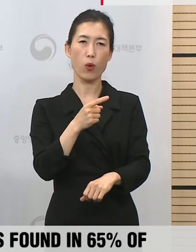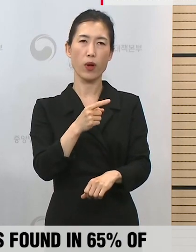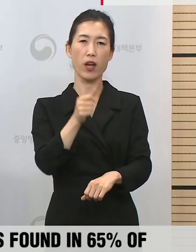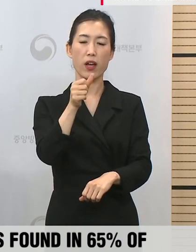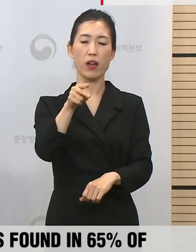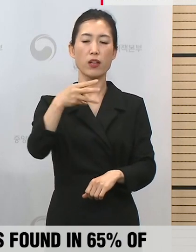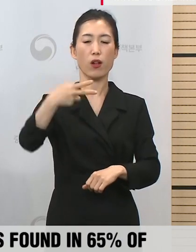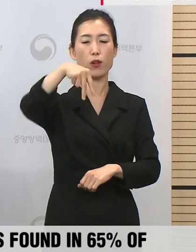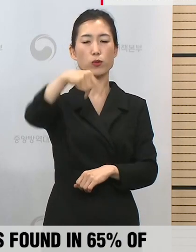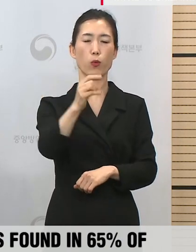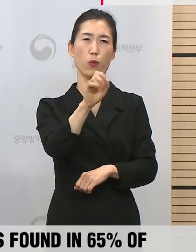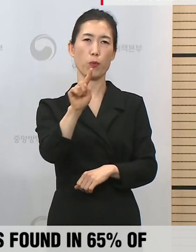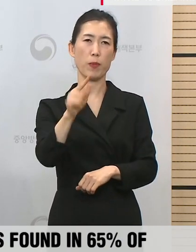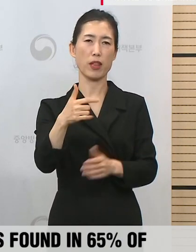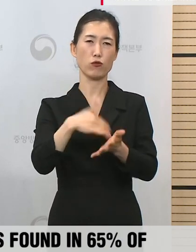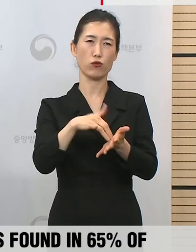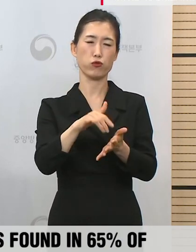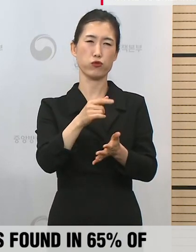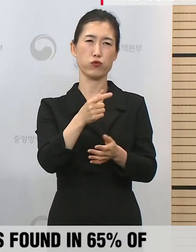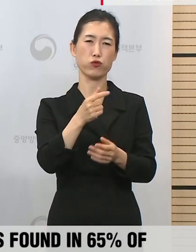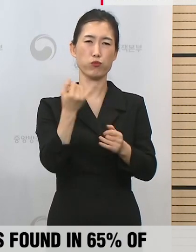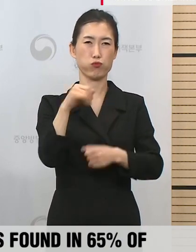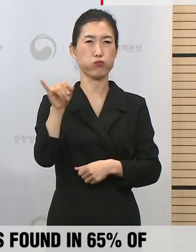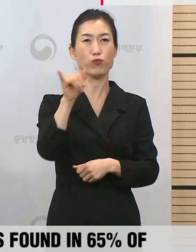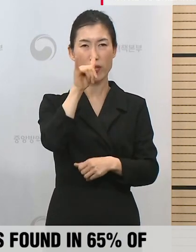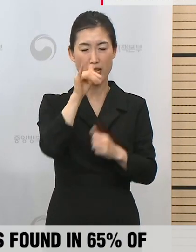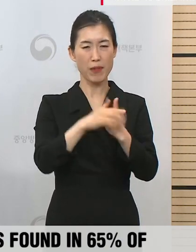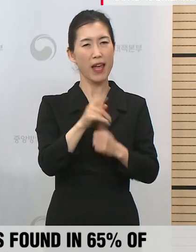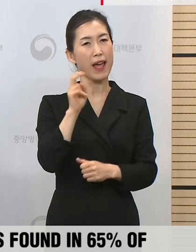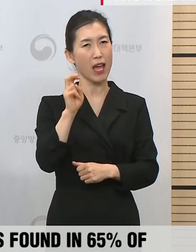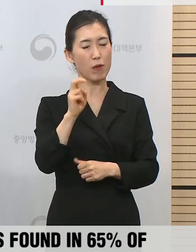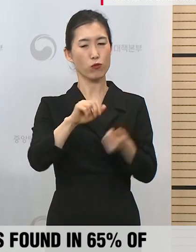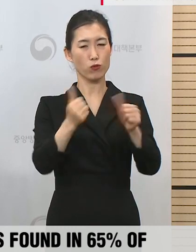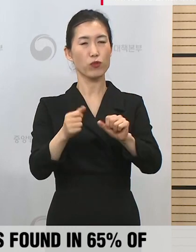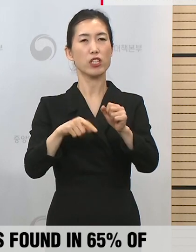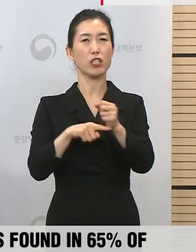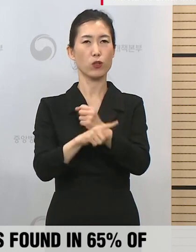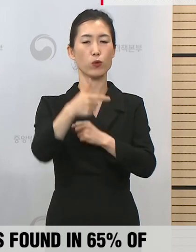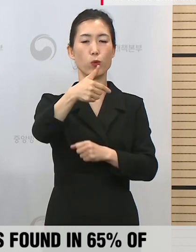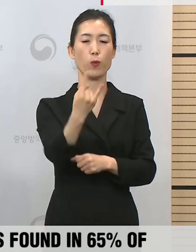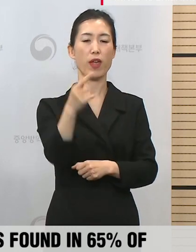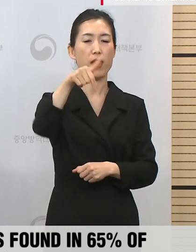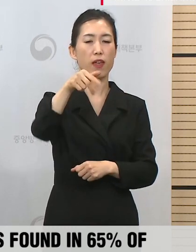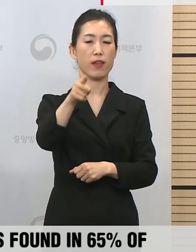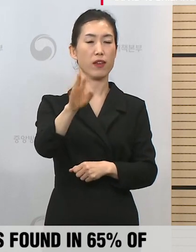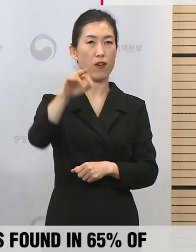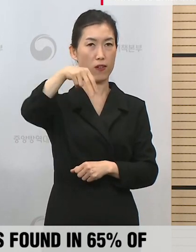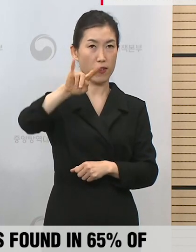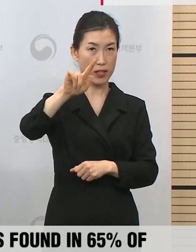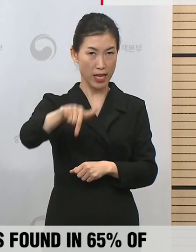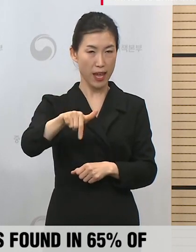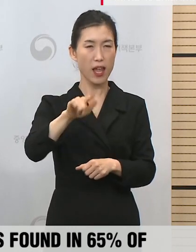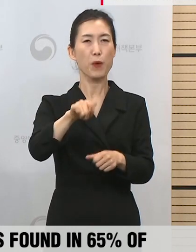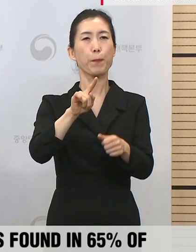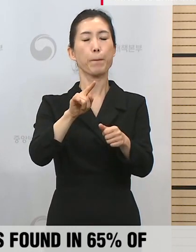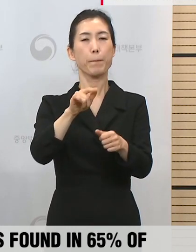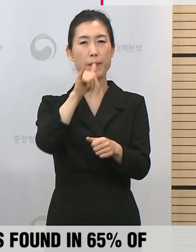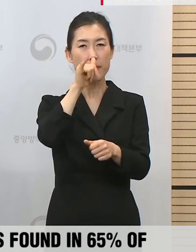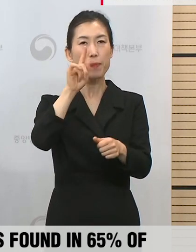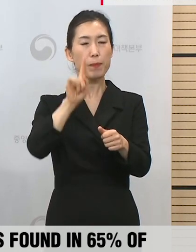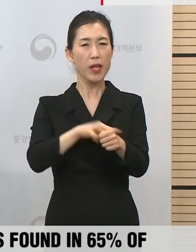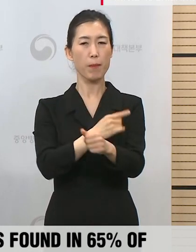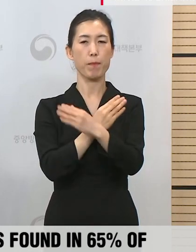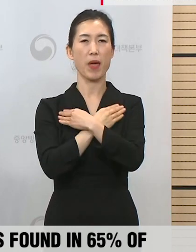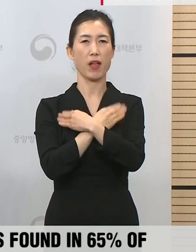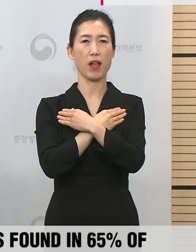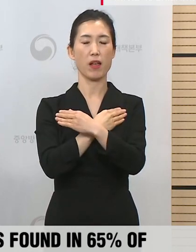blood tests, and we see that the number of blood platelets were in the normal range. And